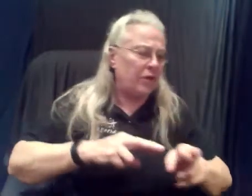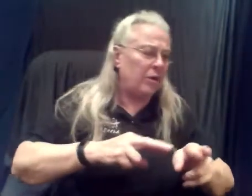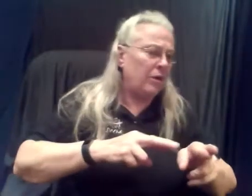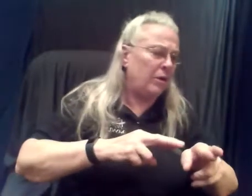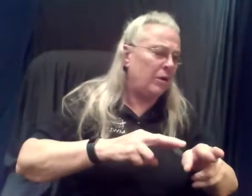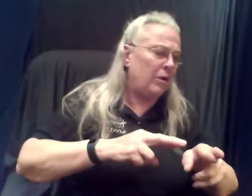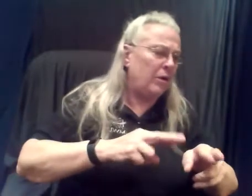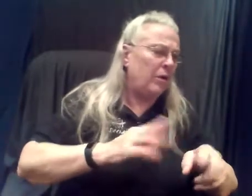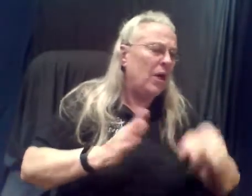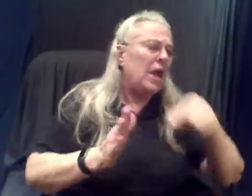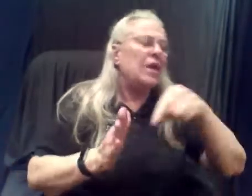river,